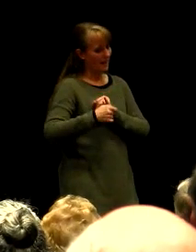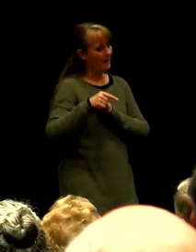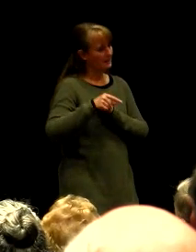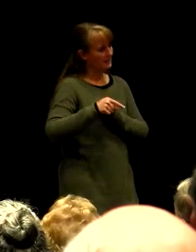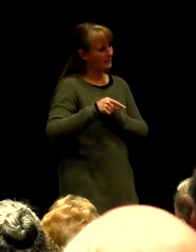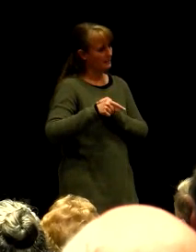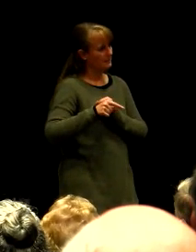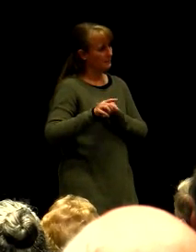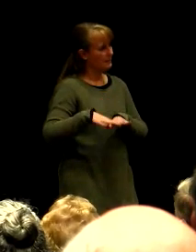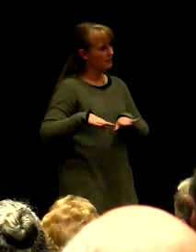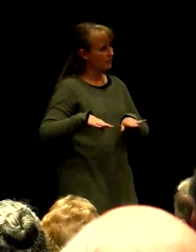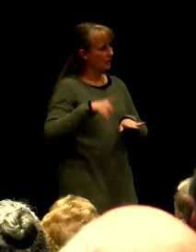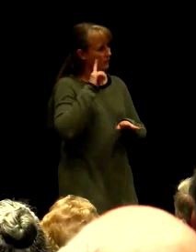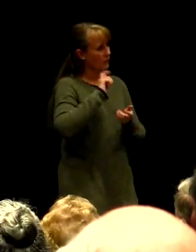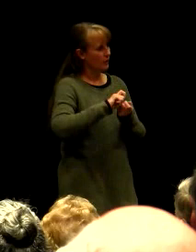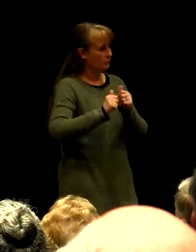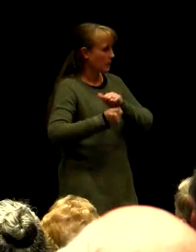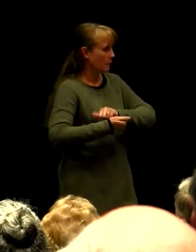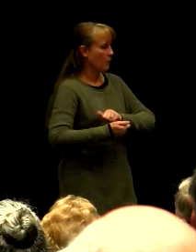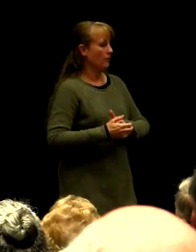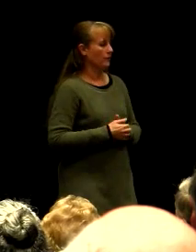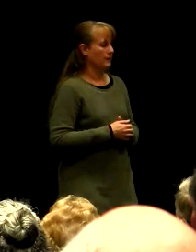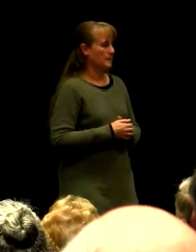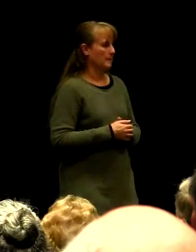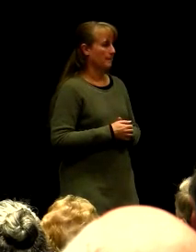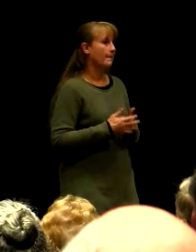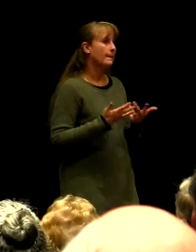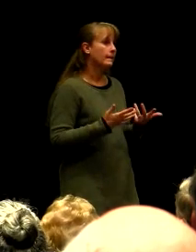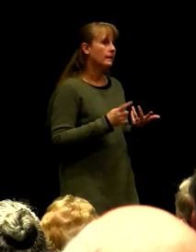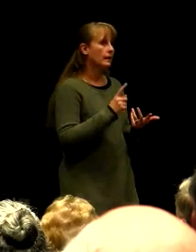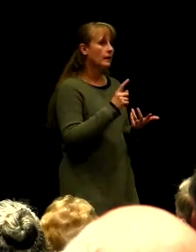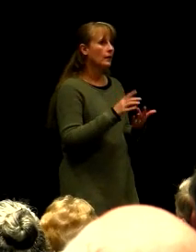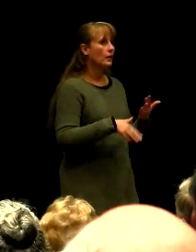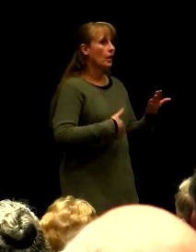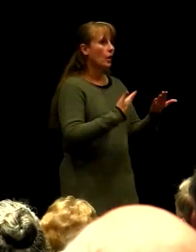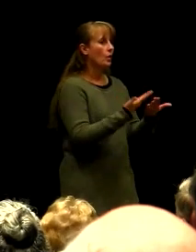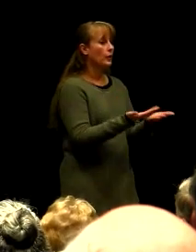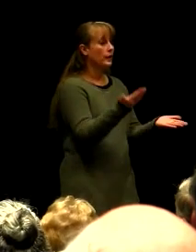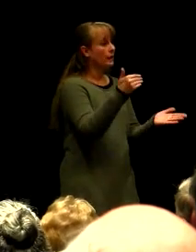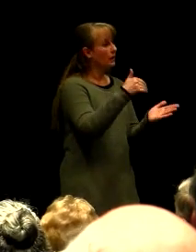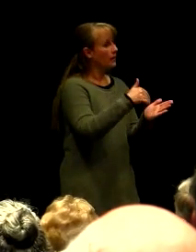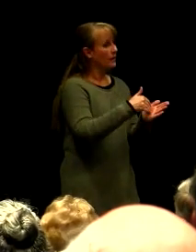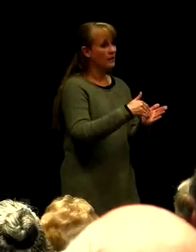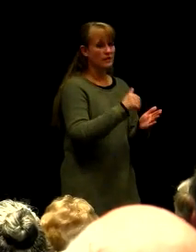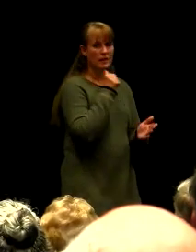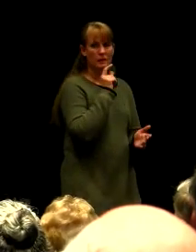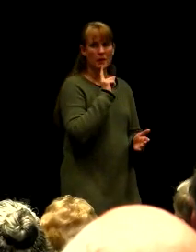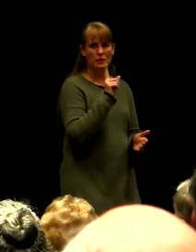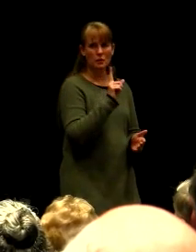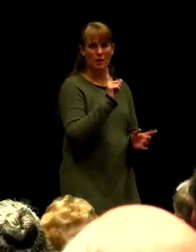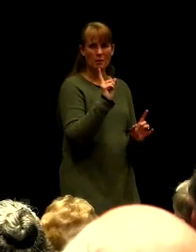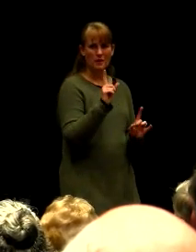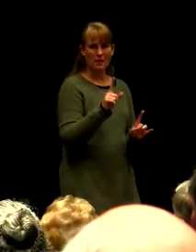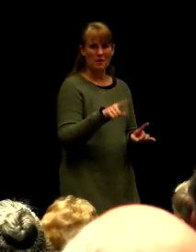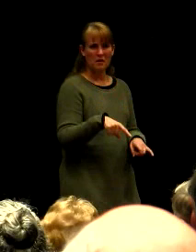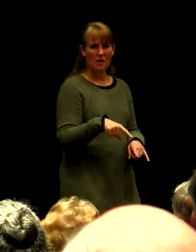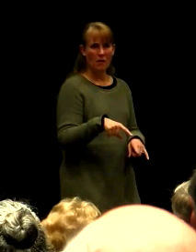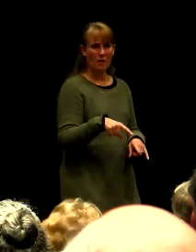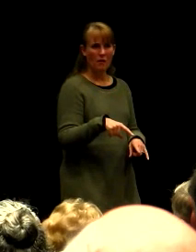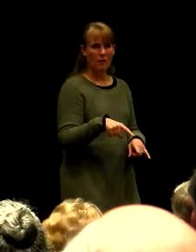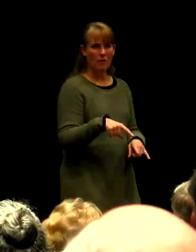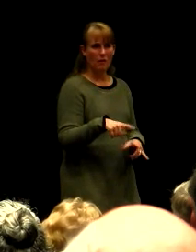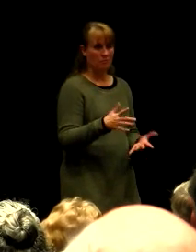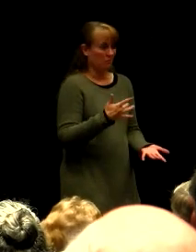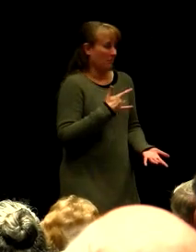those metamorphoses. So reincarnation would take us, I'm not sure, where would that go?